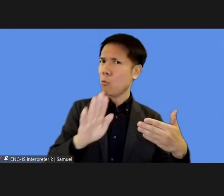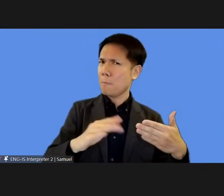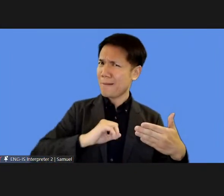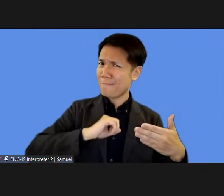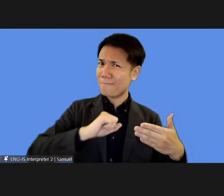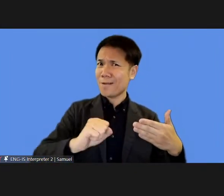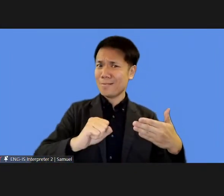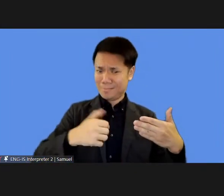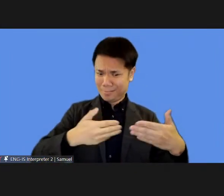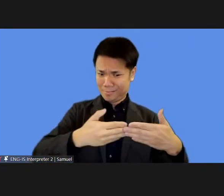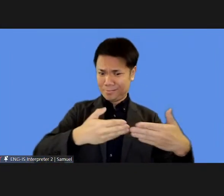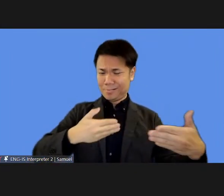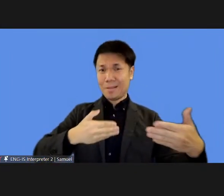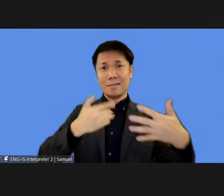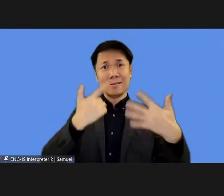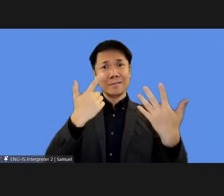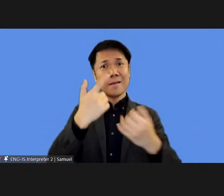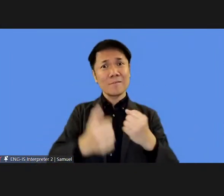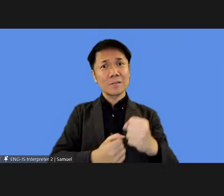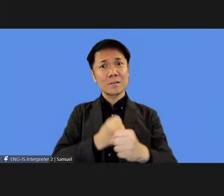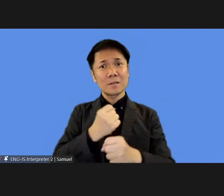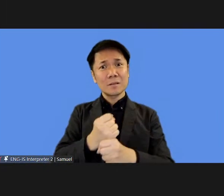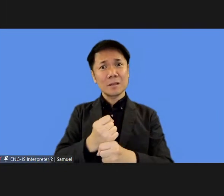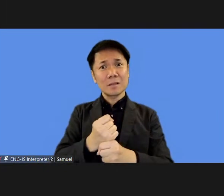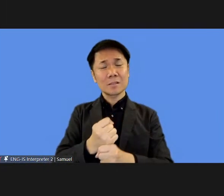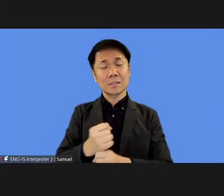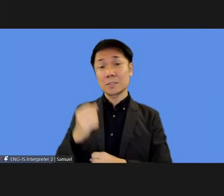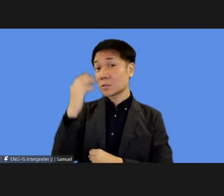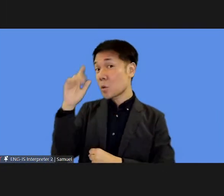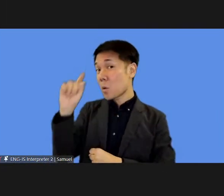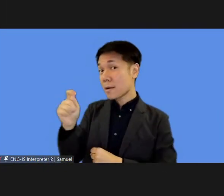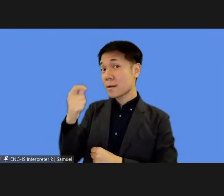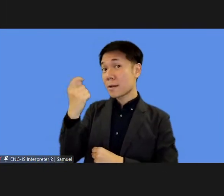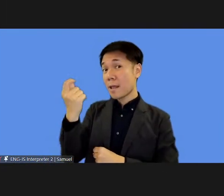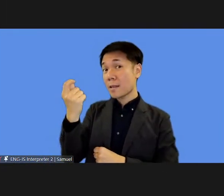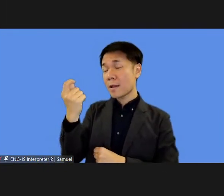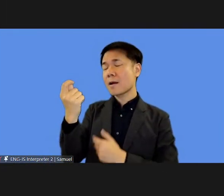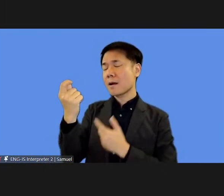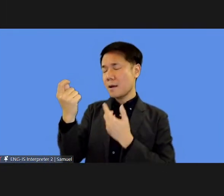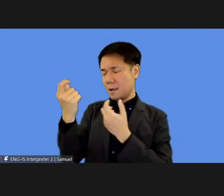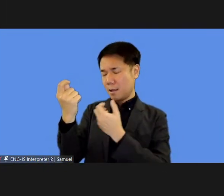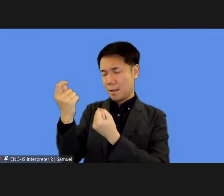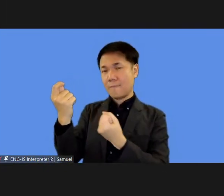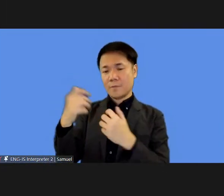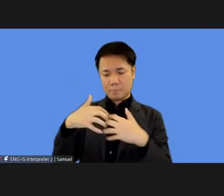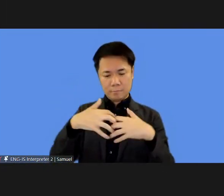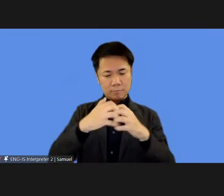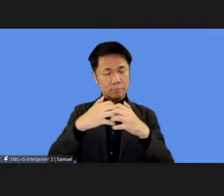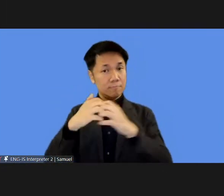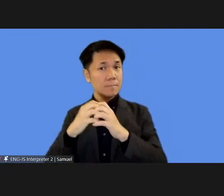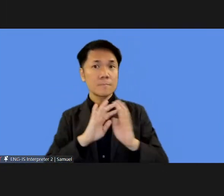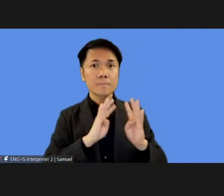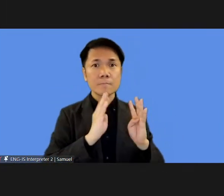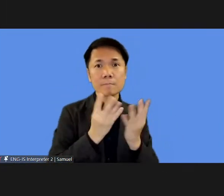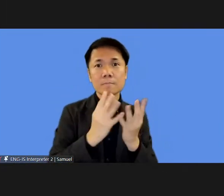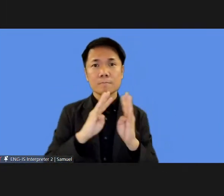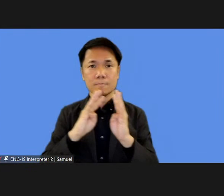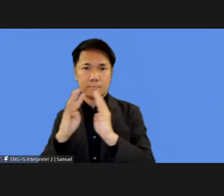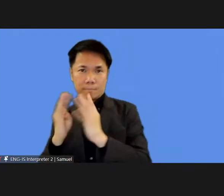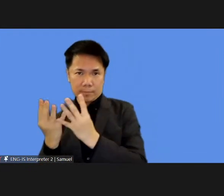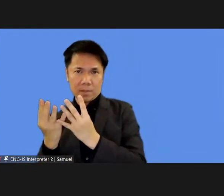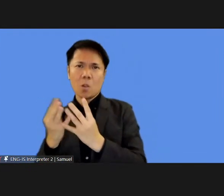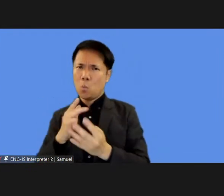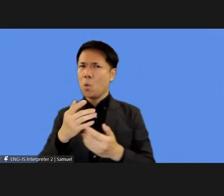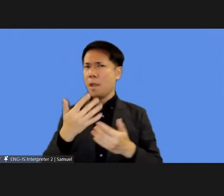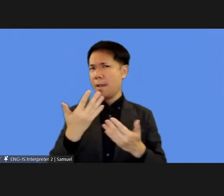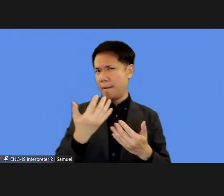across the Council of Governors across the 47 counties, and we have participatory processes,